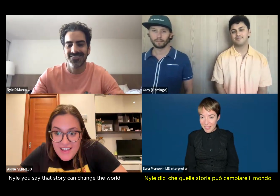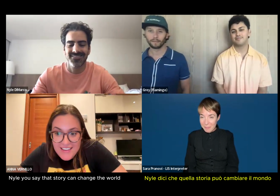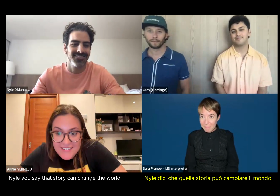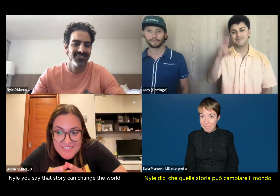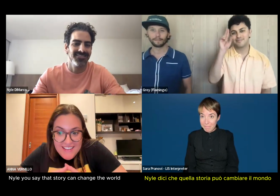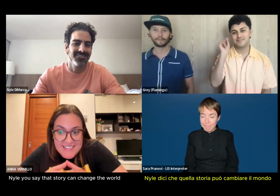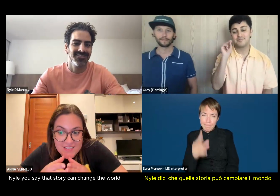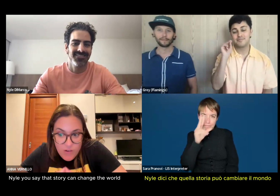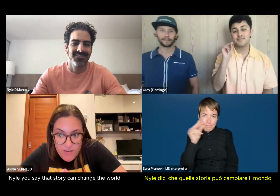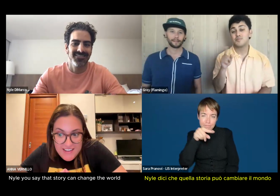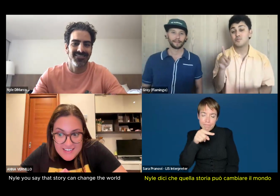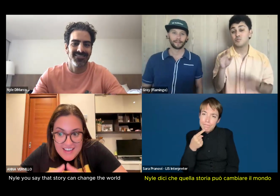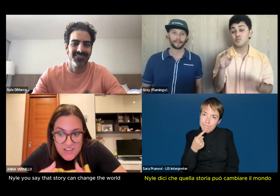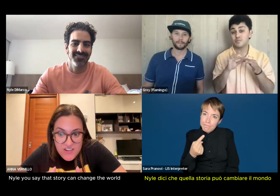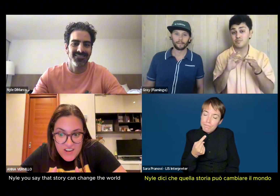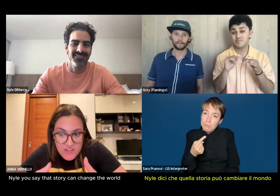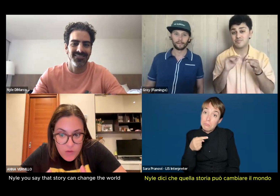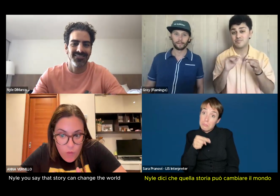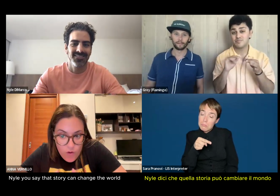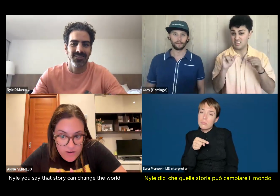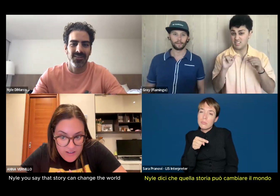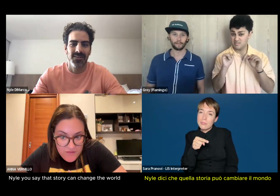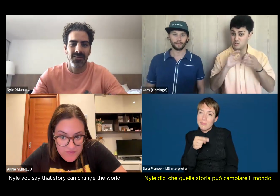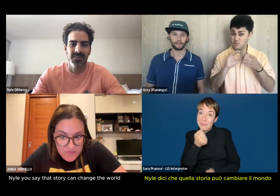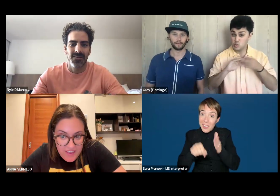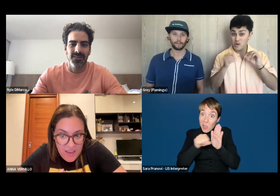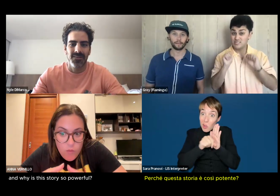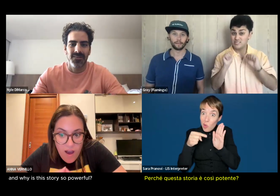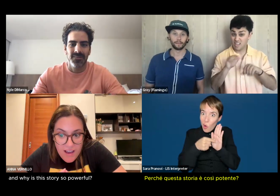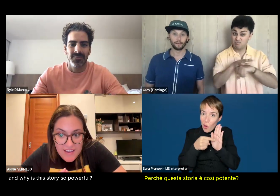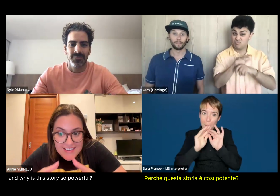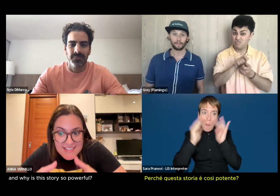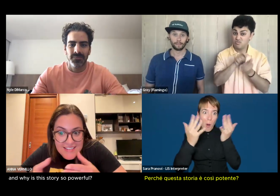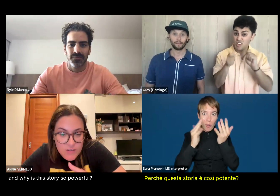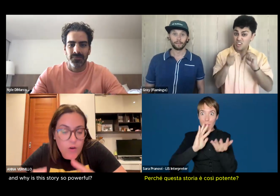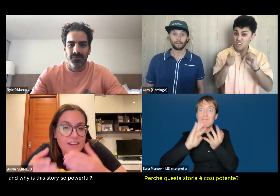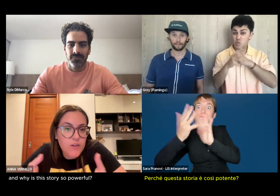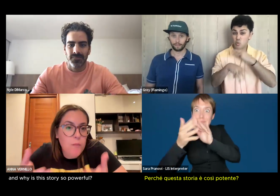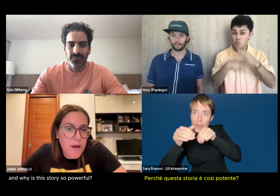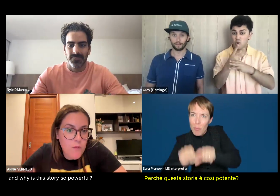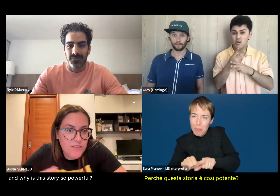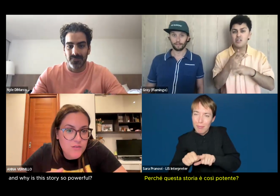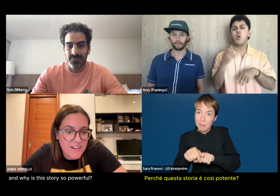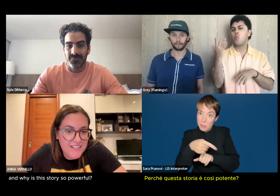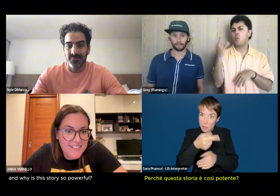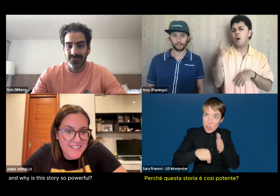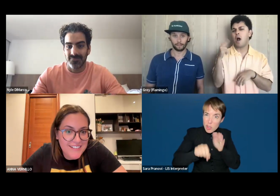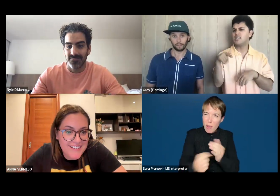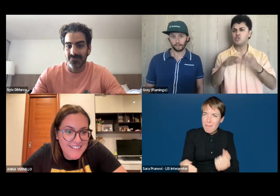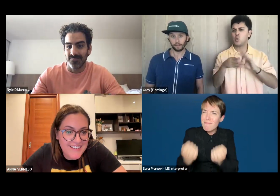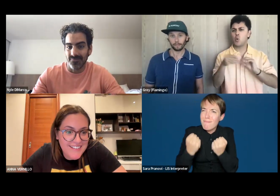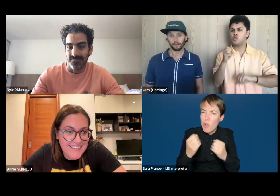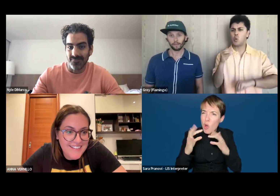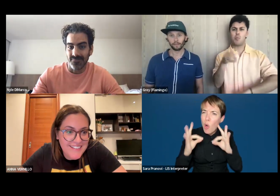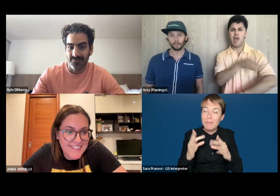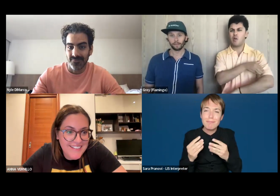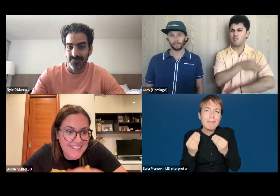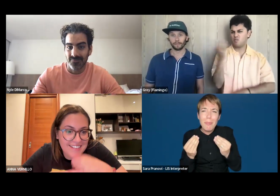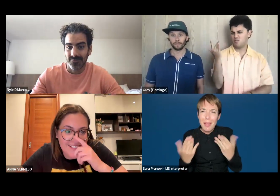Nile, you say that stories can change the world. Why is this story so powerful?